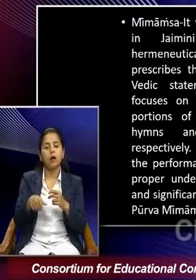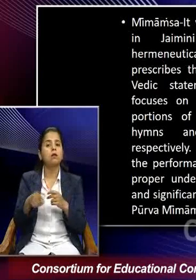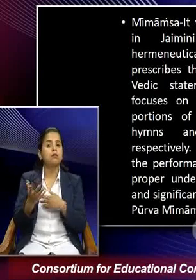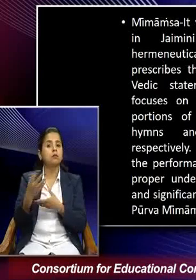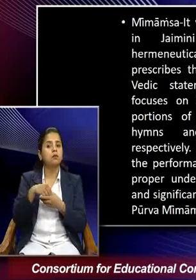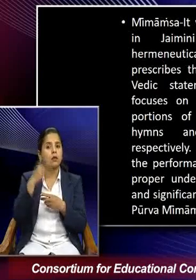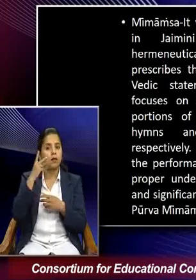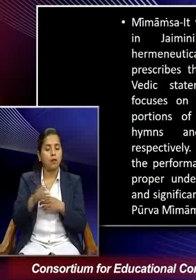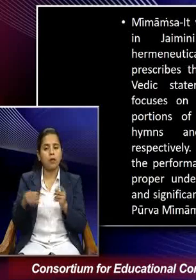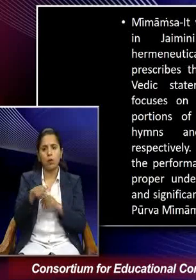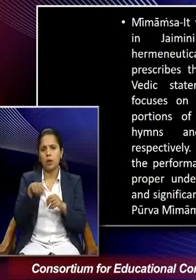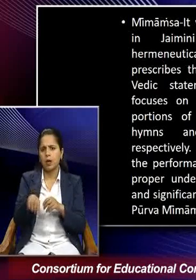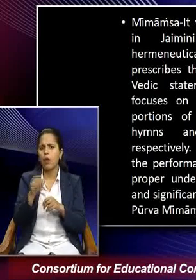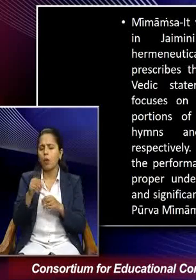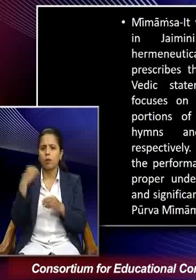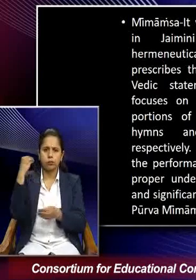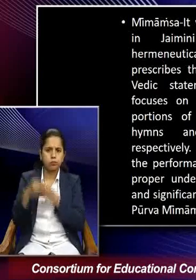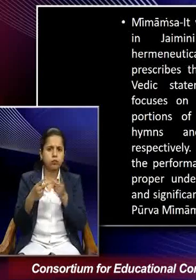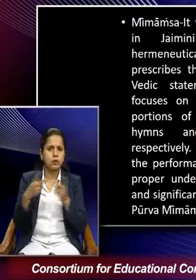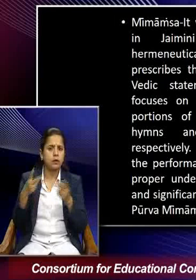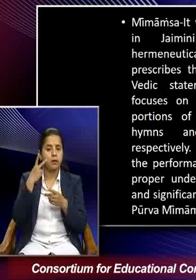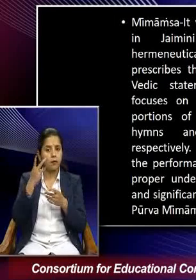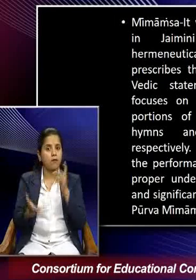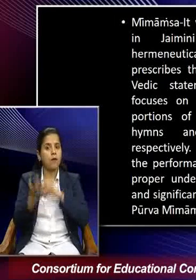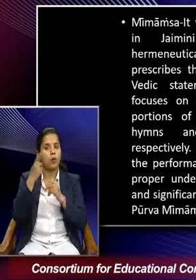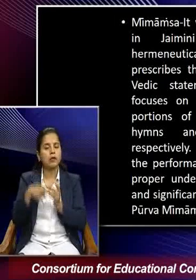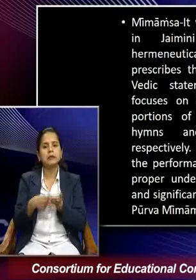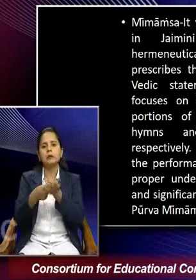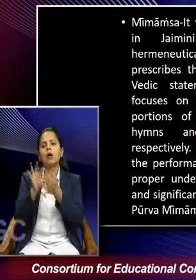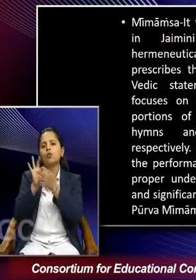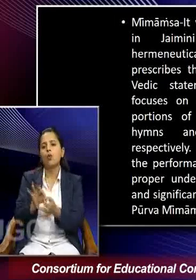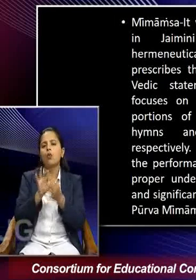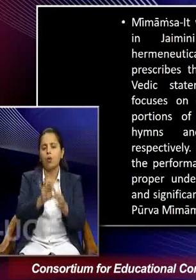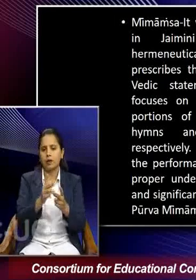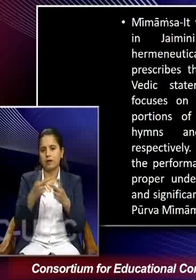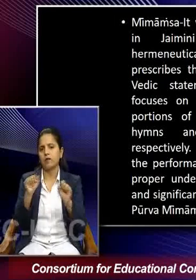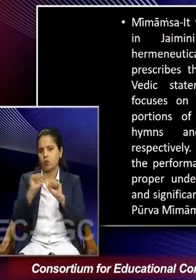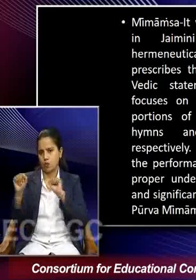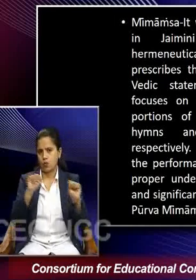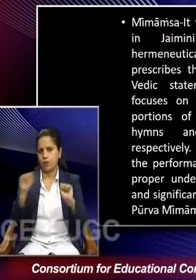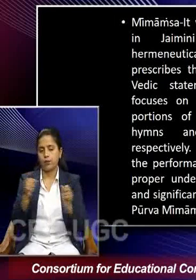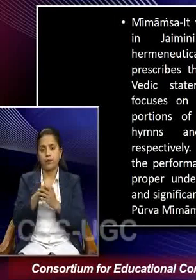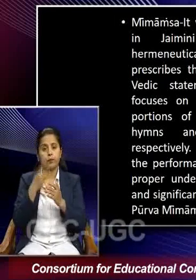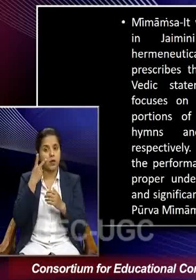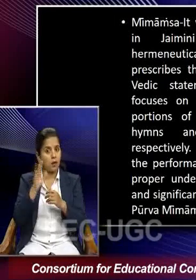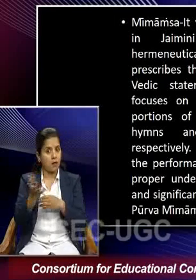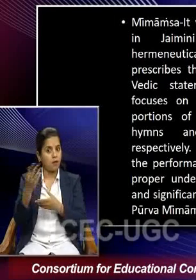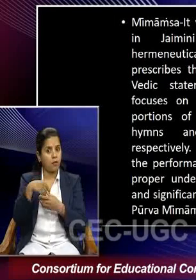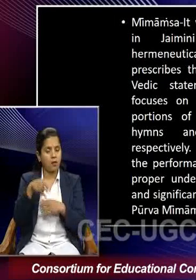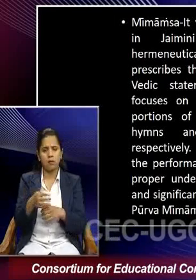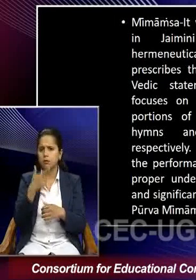contains hymns and ritualistic injunctions respectively. It places